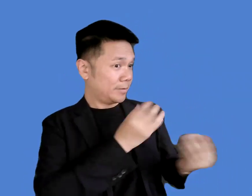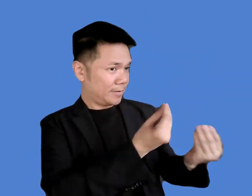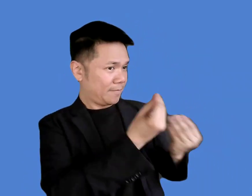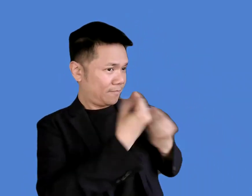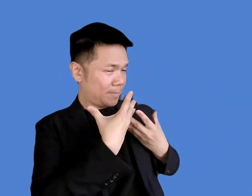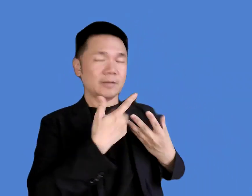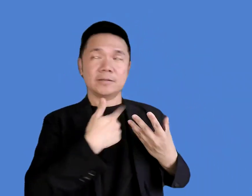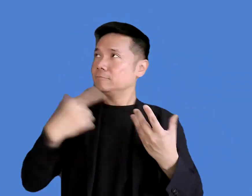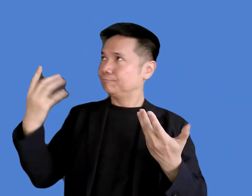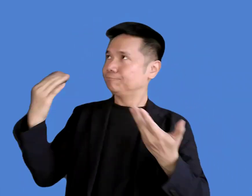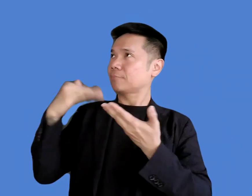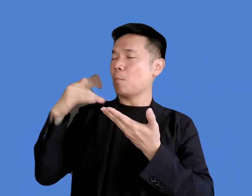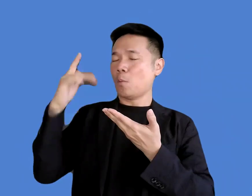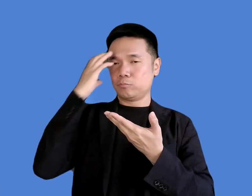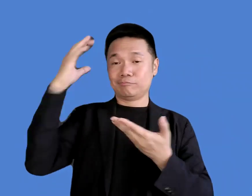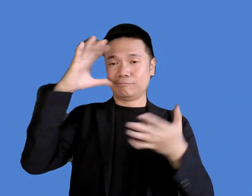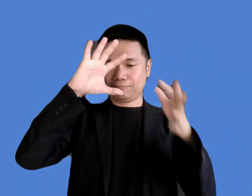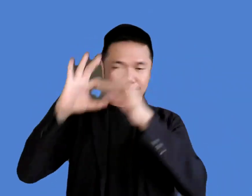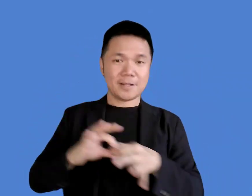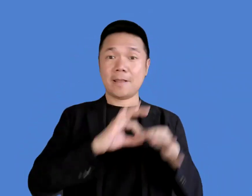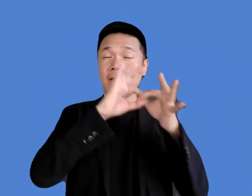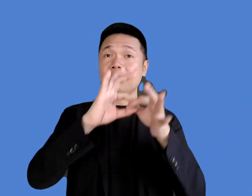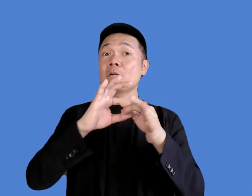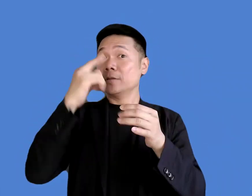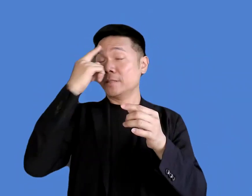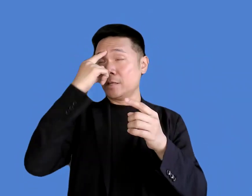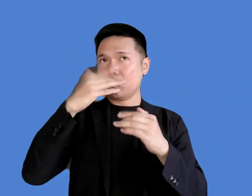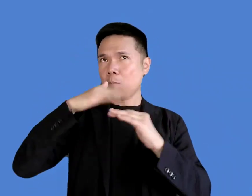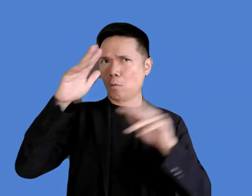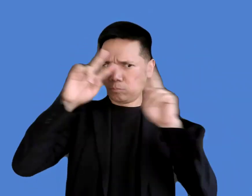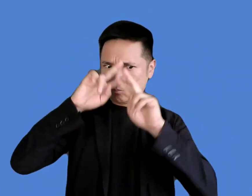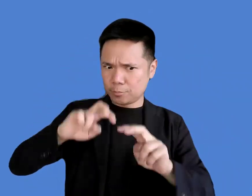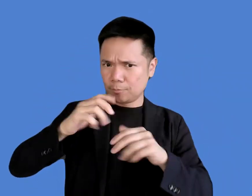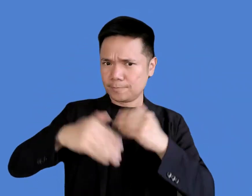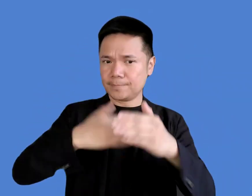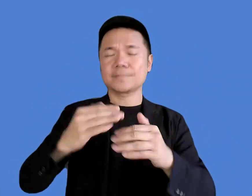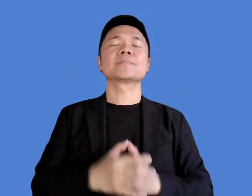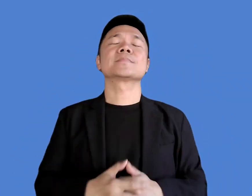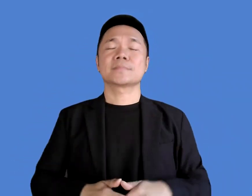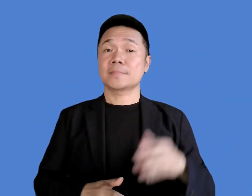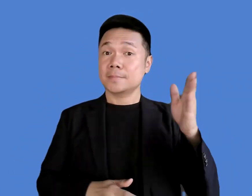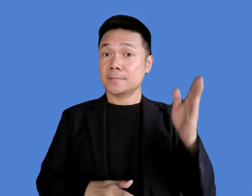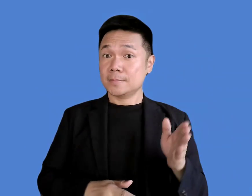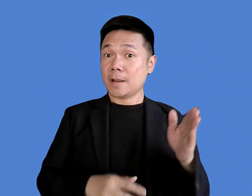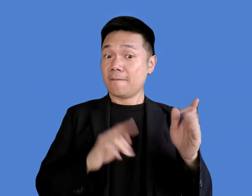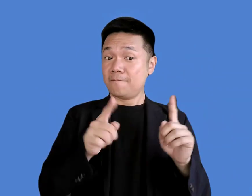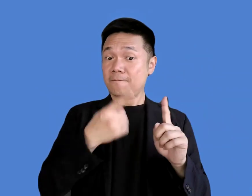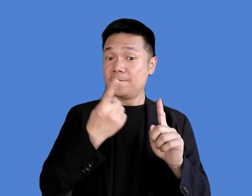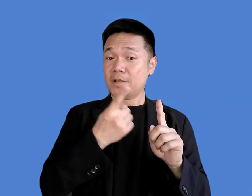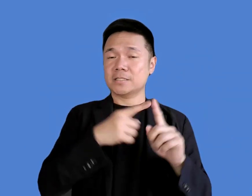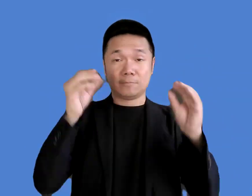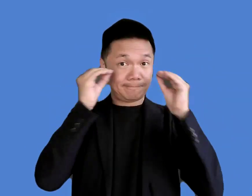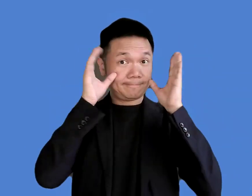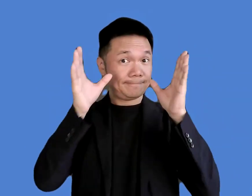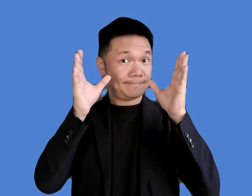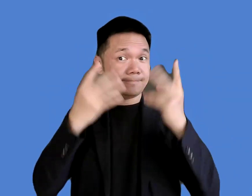dialogue and further research and future actions. So phase one is awareness raising and engagement, where